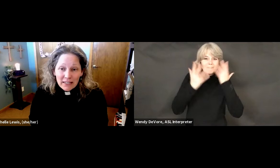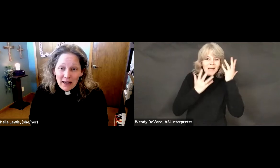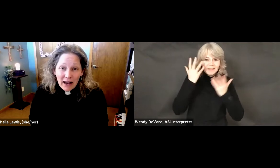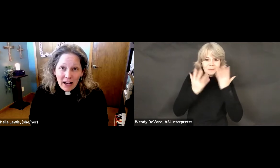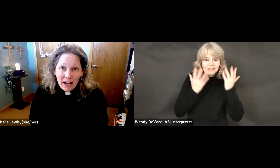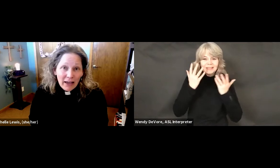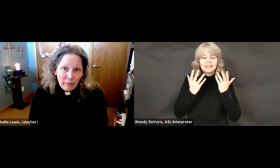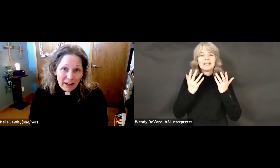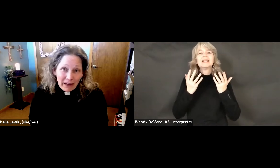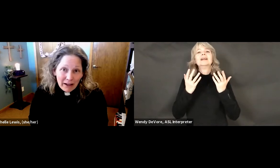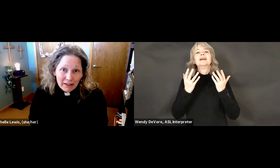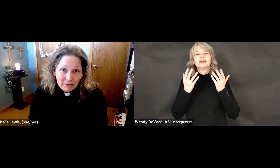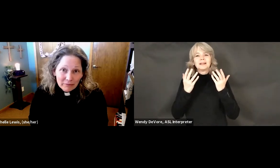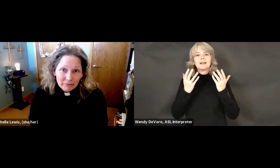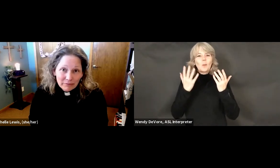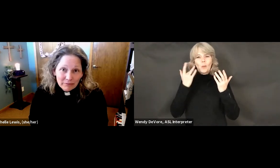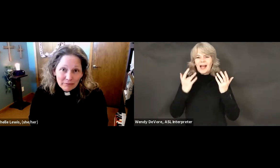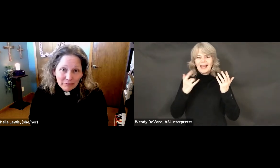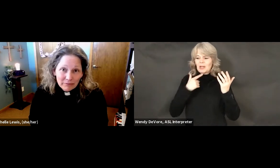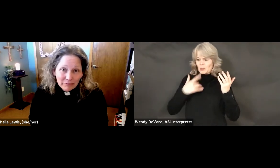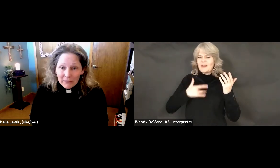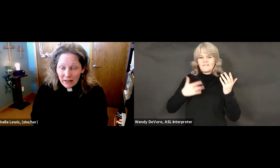shame tells us, I am bad.